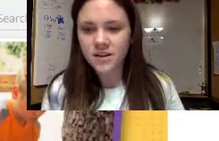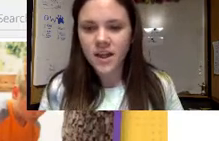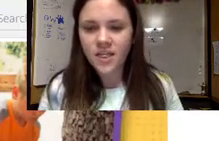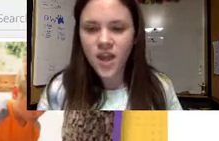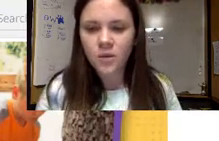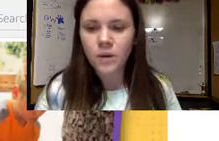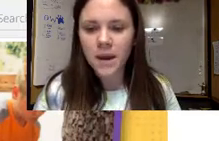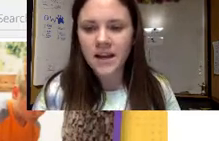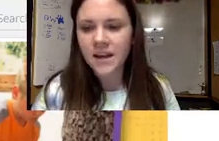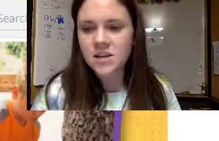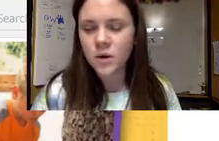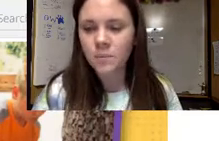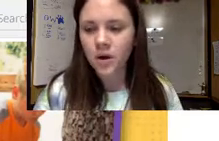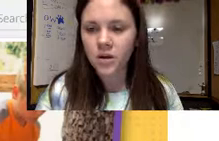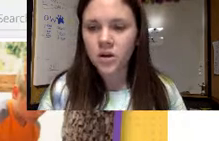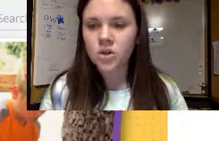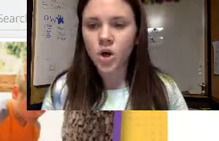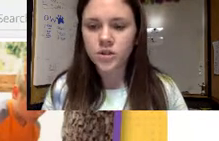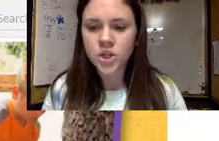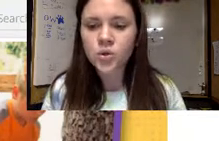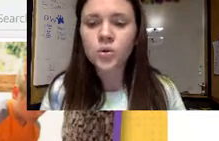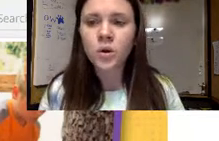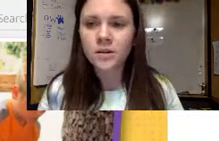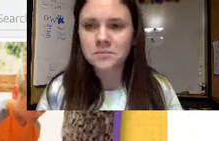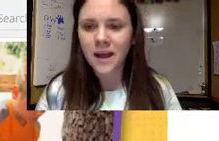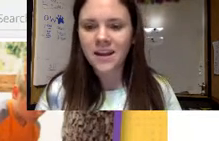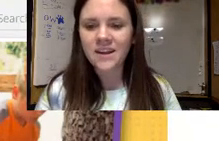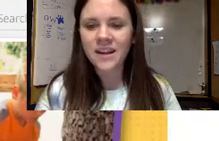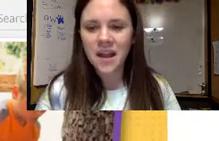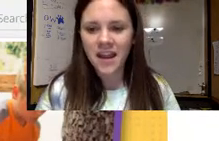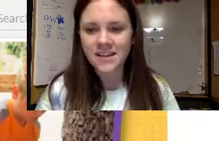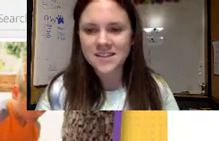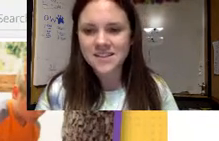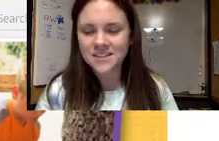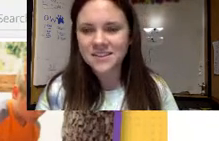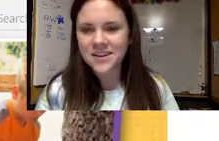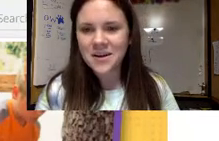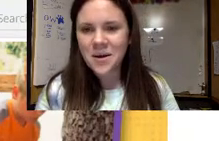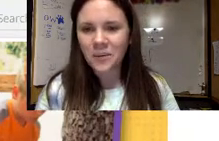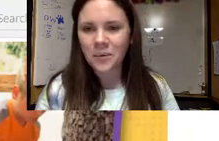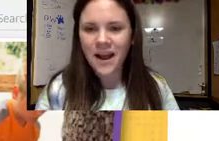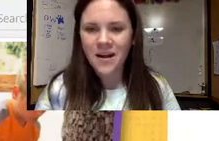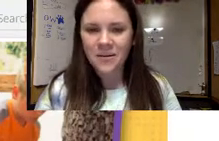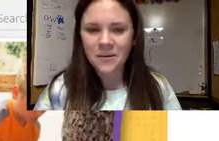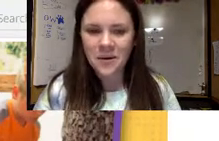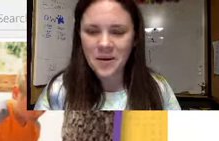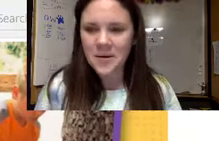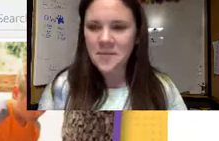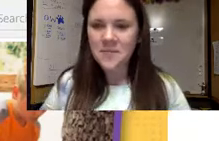drawings. Then we made it into a book called Too Many Hands.